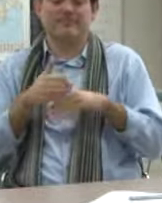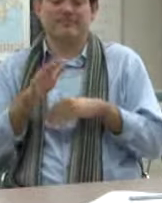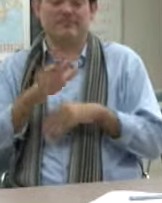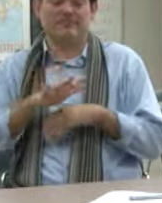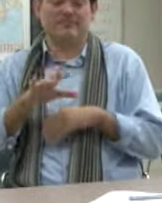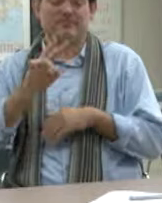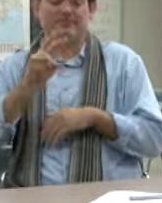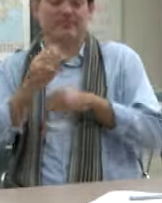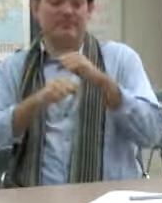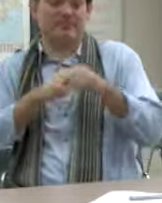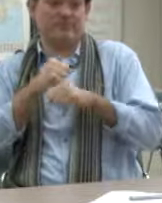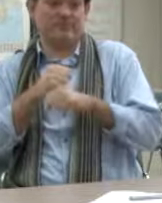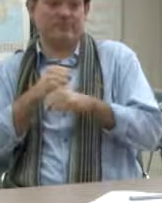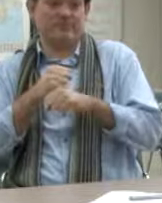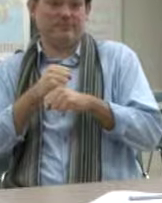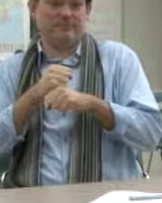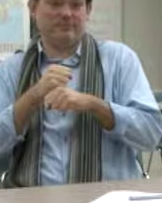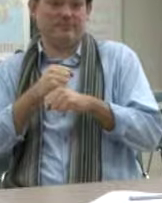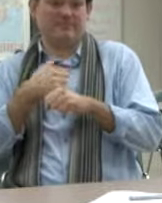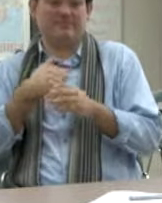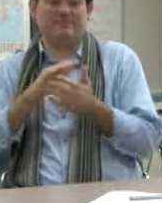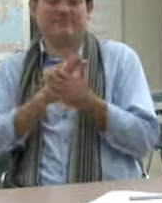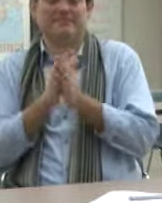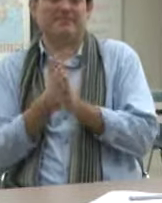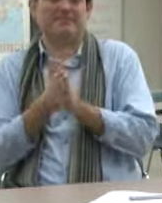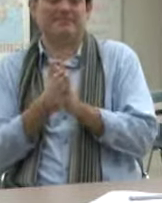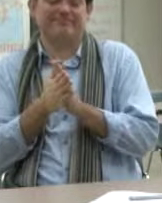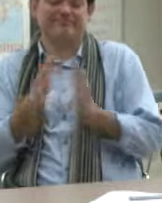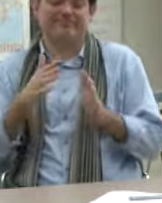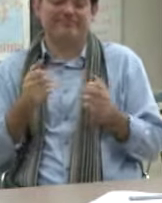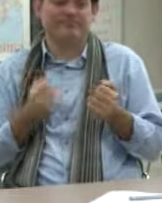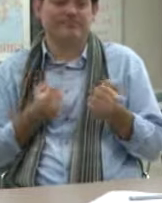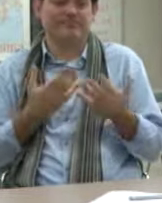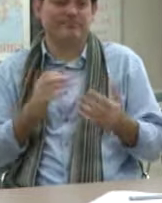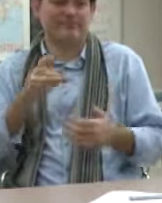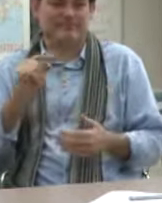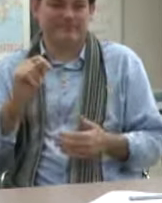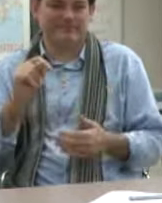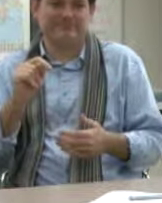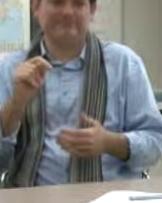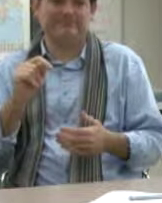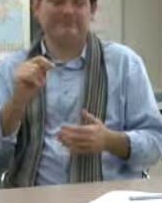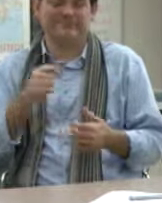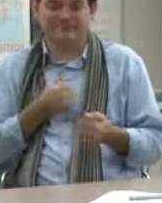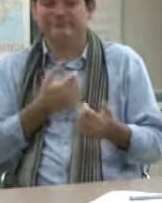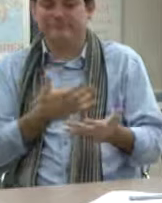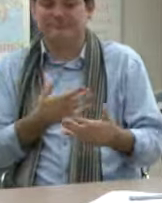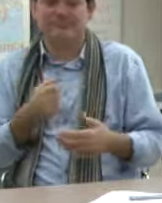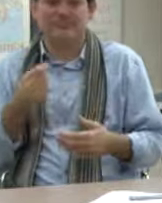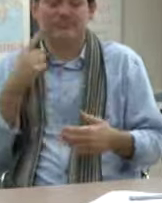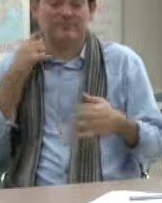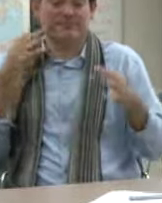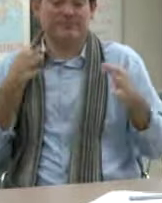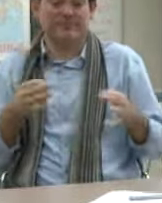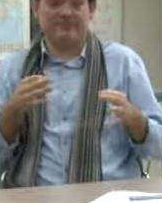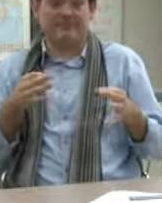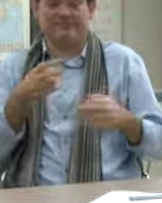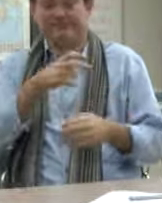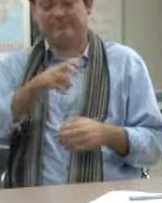And then probably about seven years into that teaching field, I experienced some burnout. And I